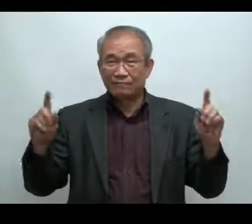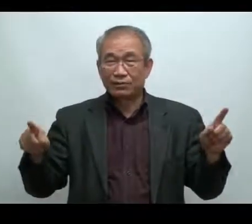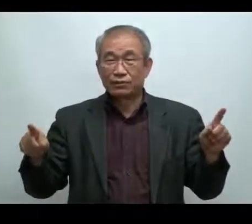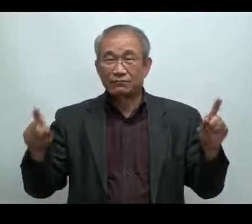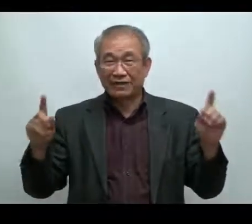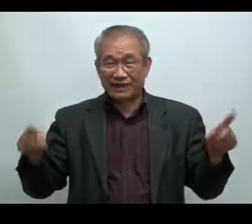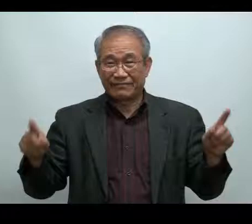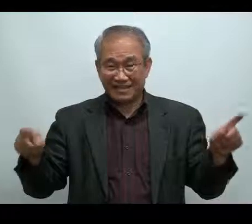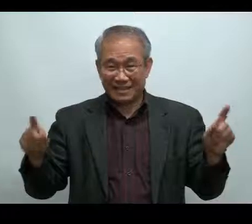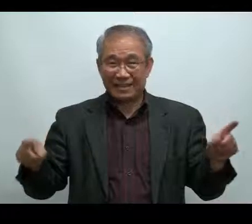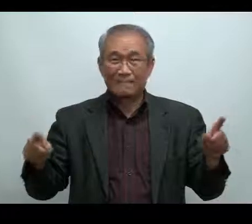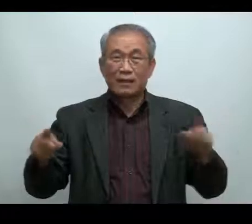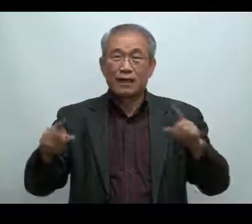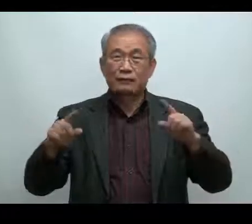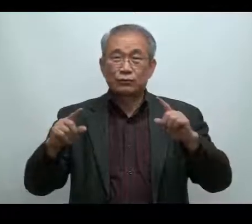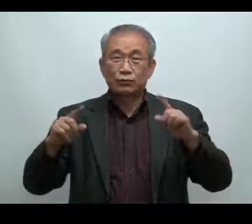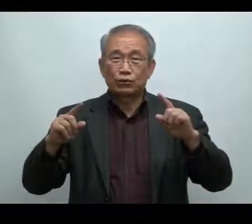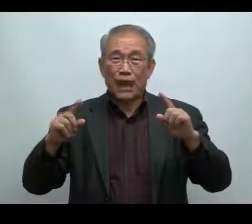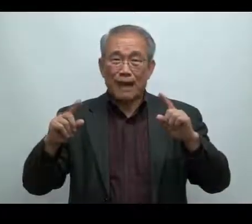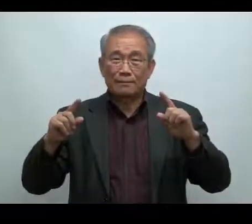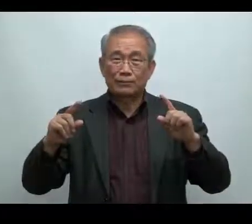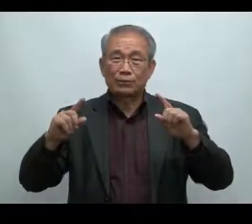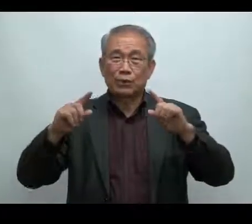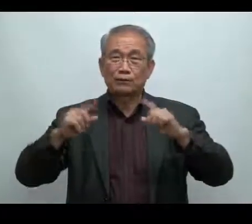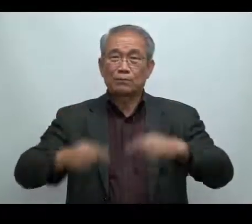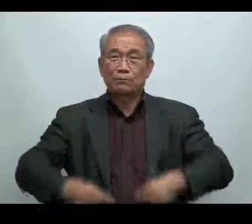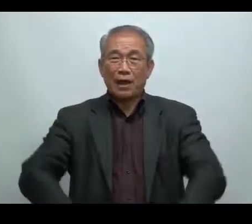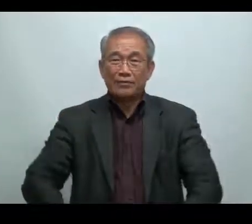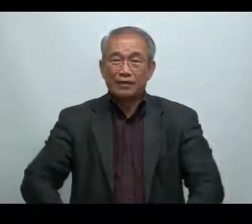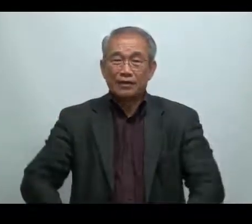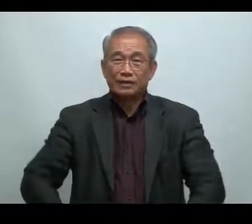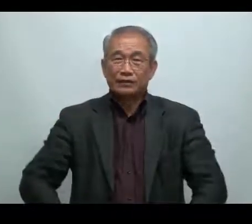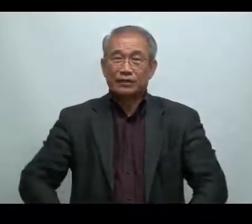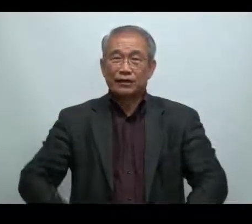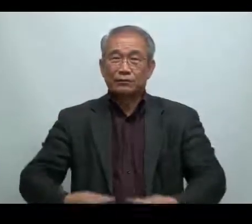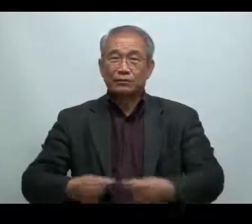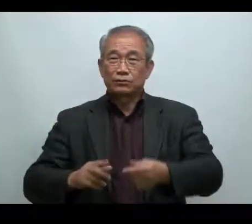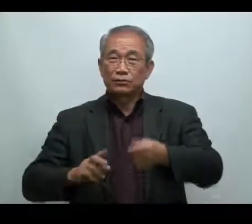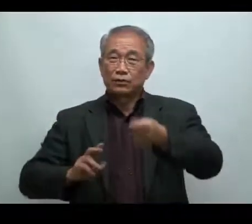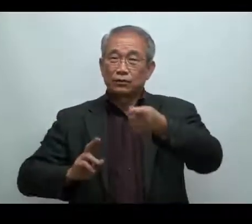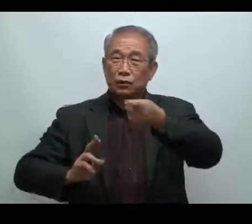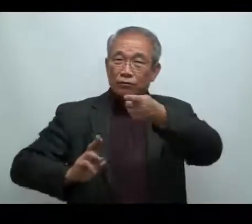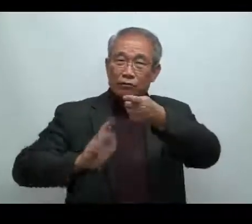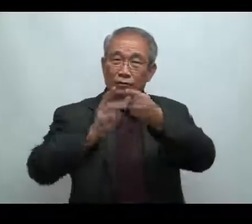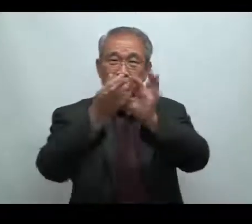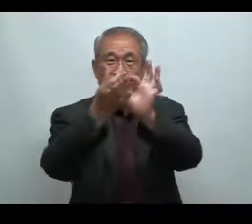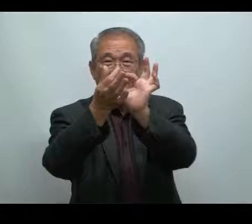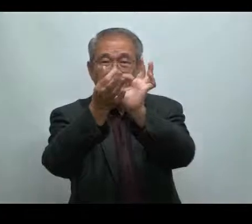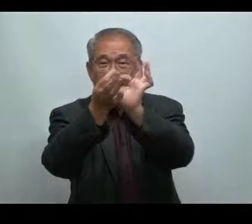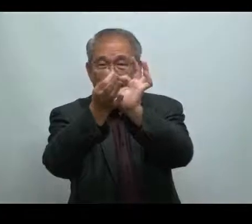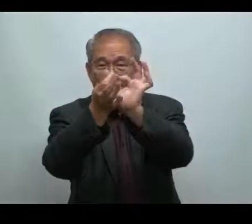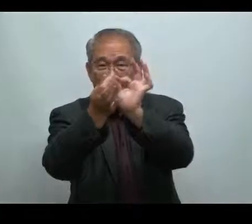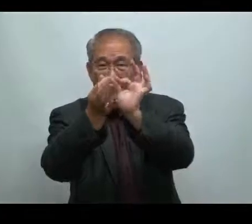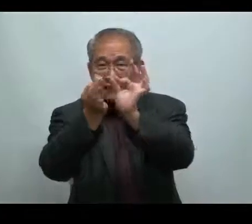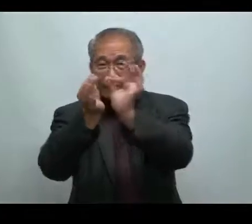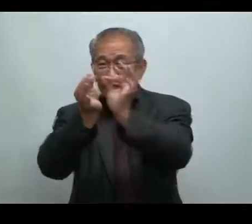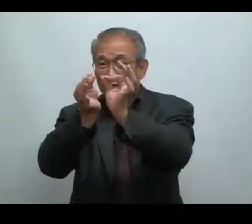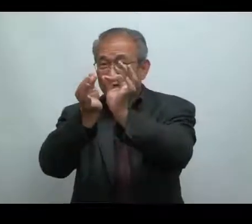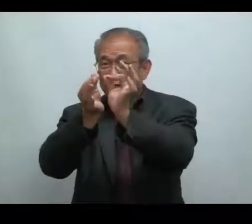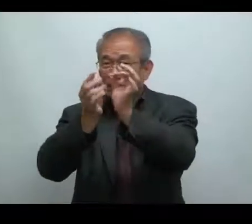Vocal fatigue, which happens when your breath is not able to go through the tightening vocal folds in